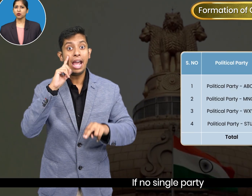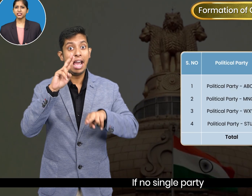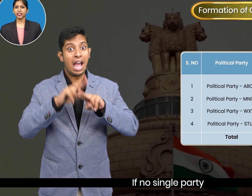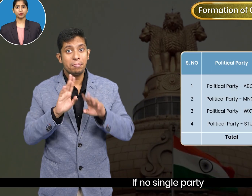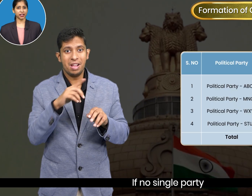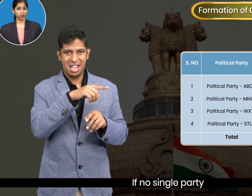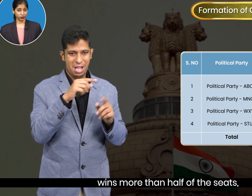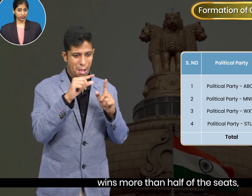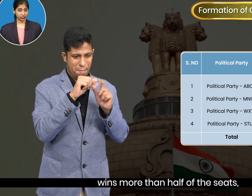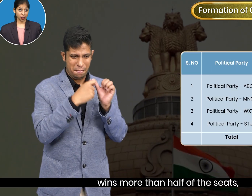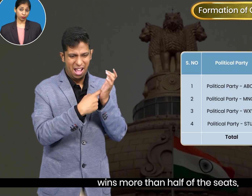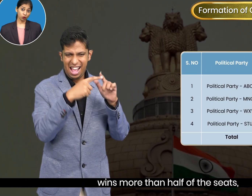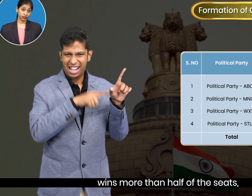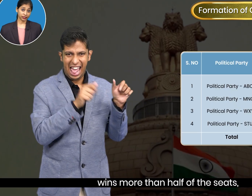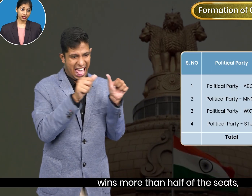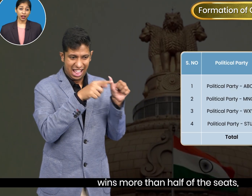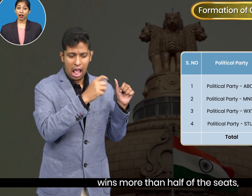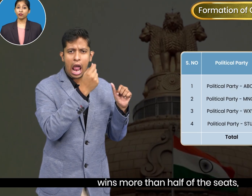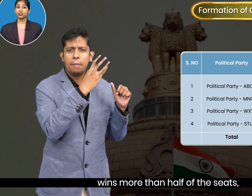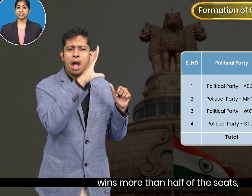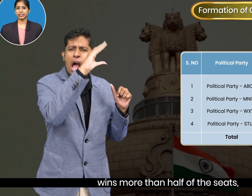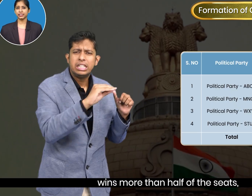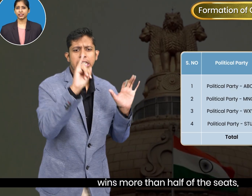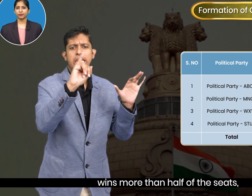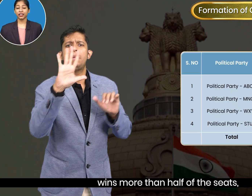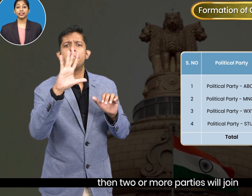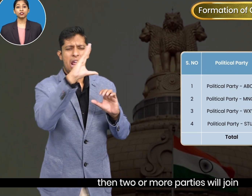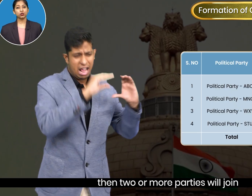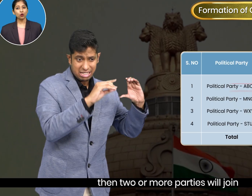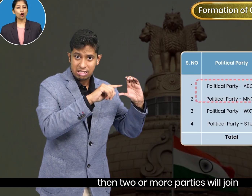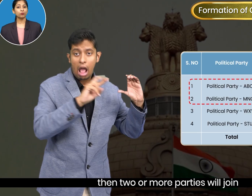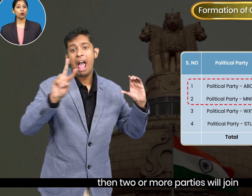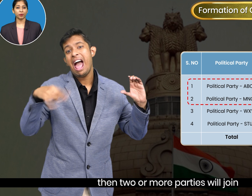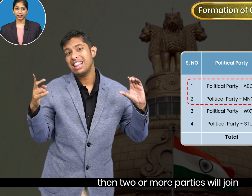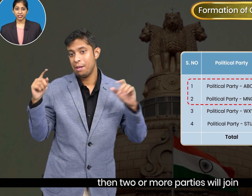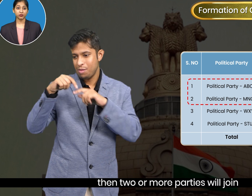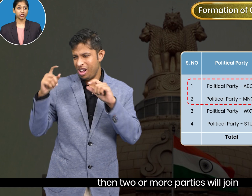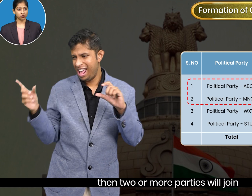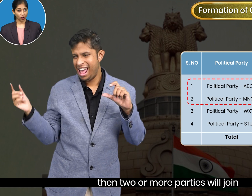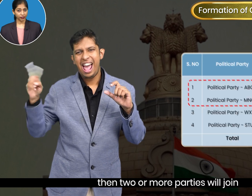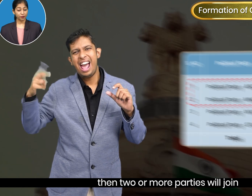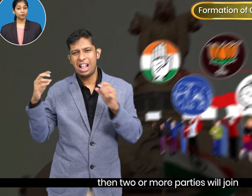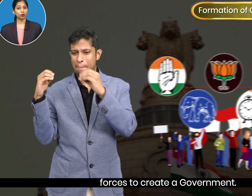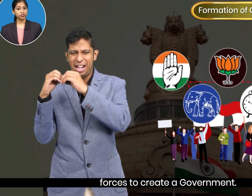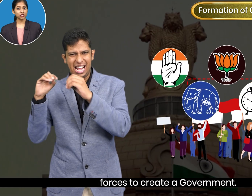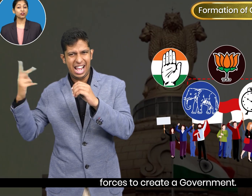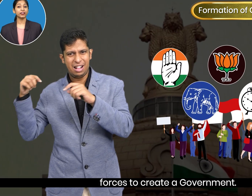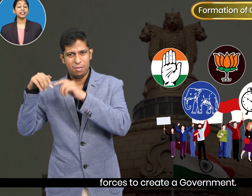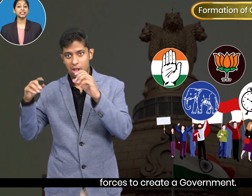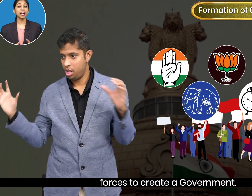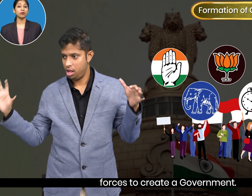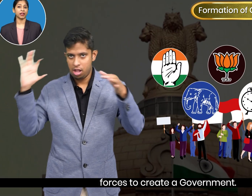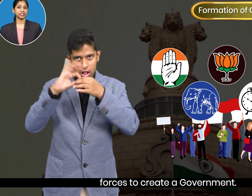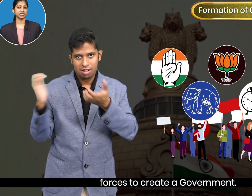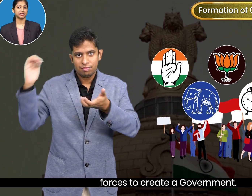If no single party wins more than half of the seats, then 2 or more parties will join forces to